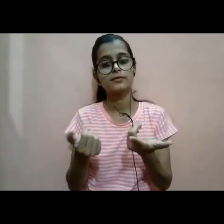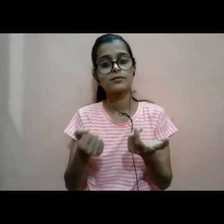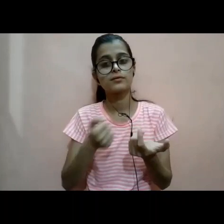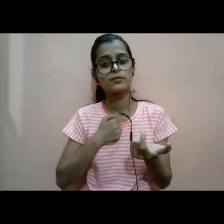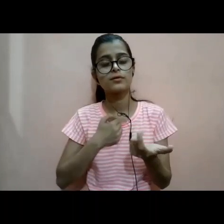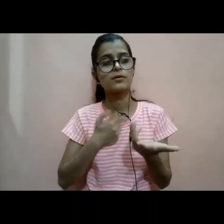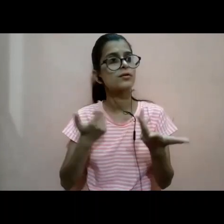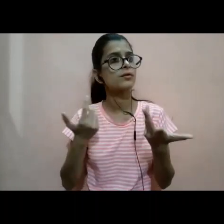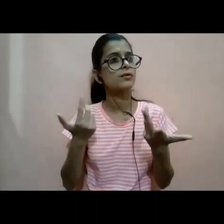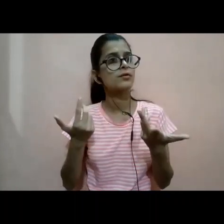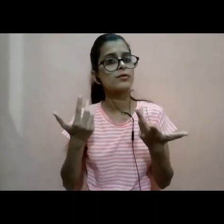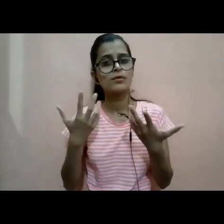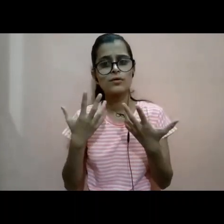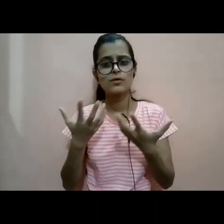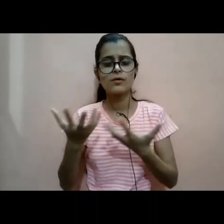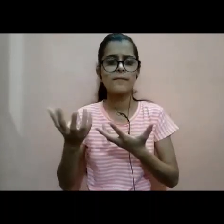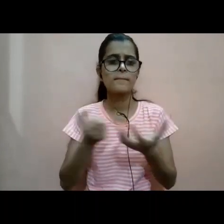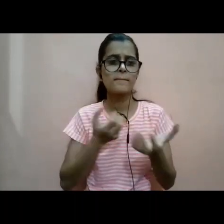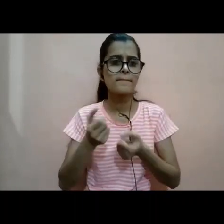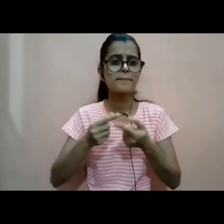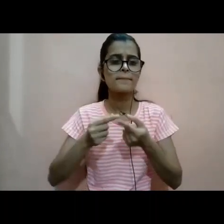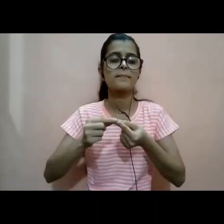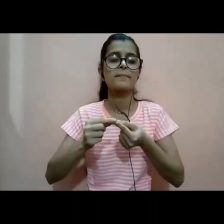caught up in market economies.